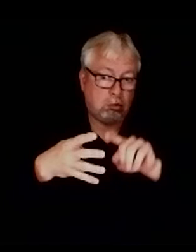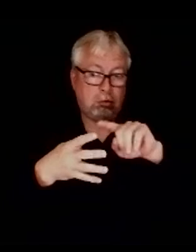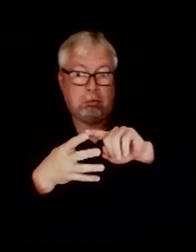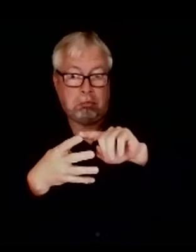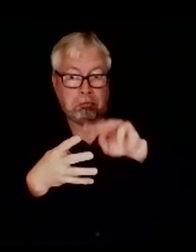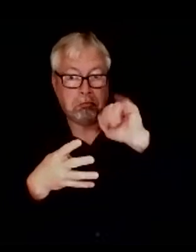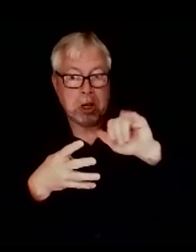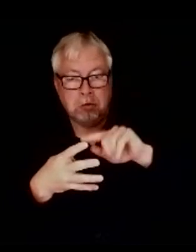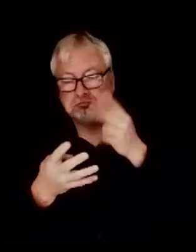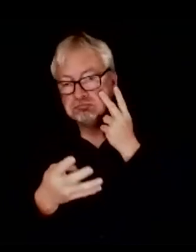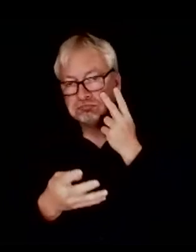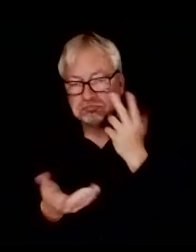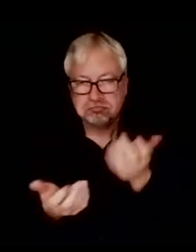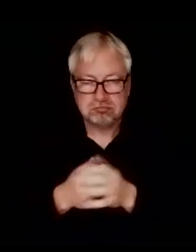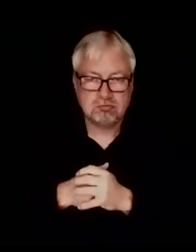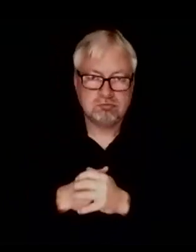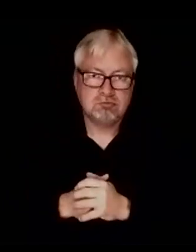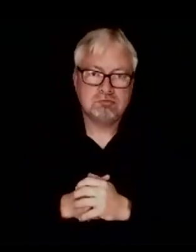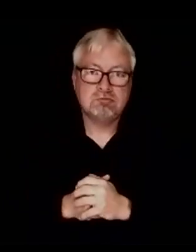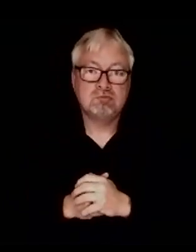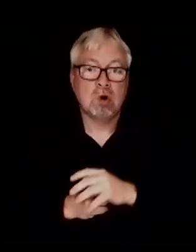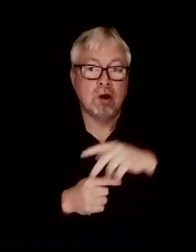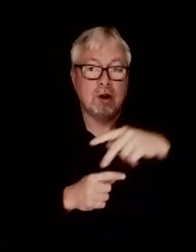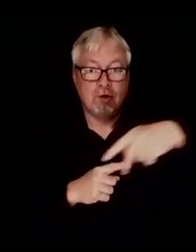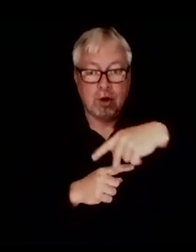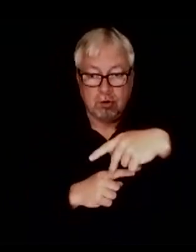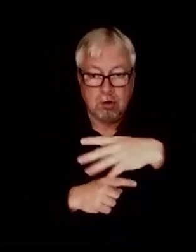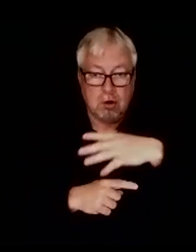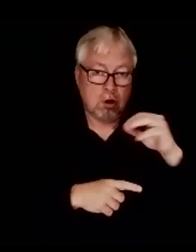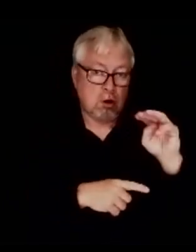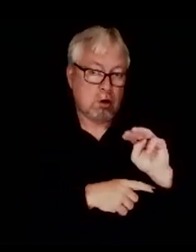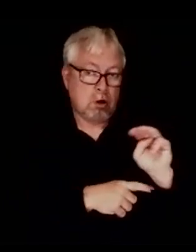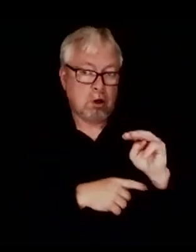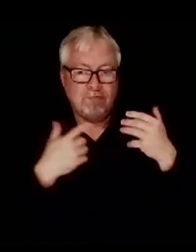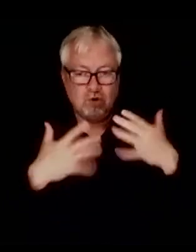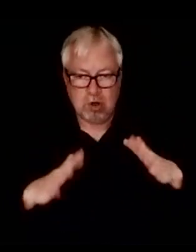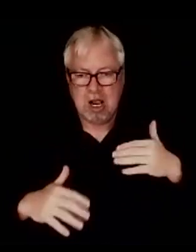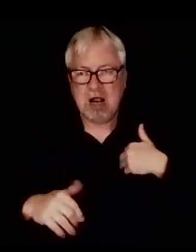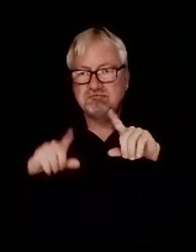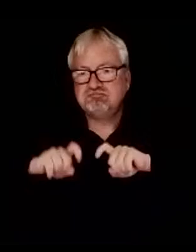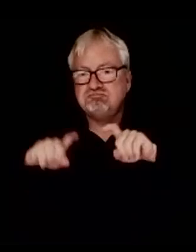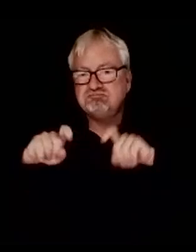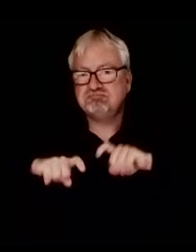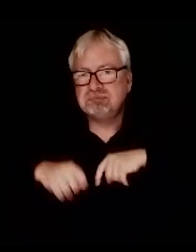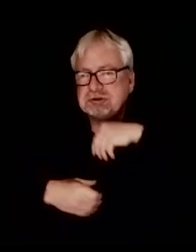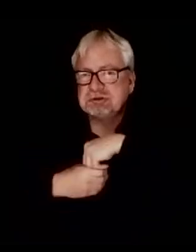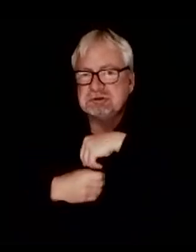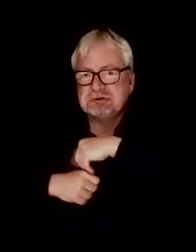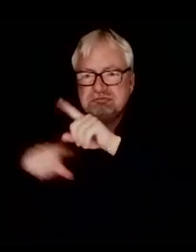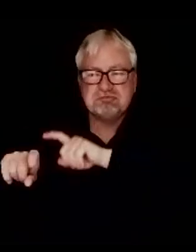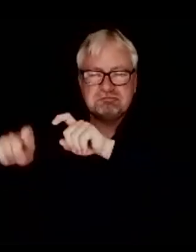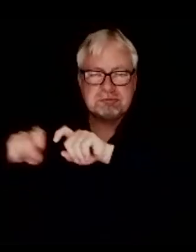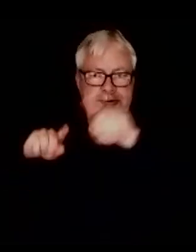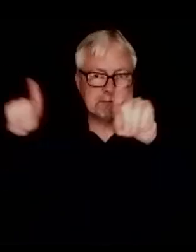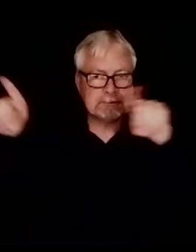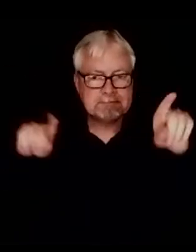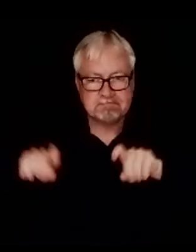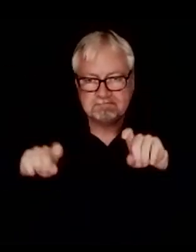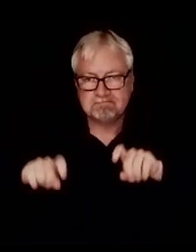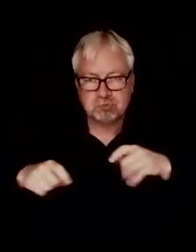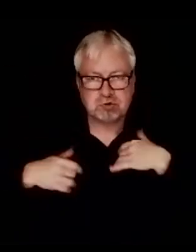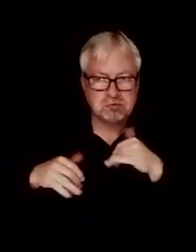trials going, so I would expect that we would be hearing from them sometime this summer. So that would add to the number